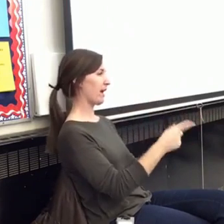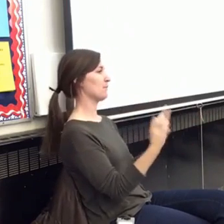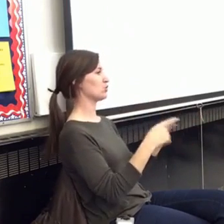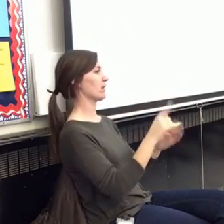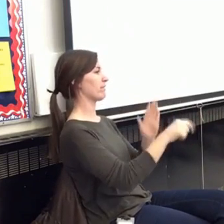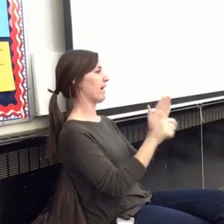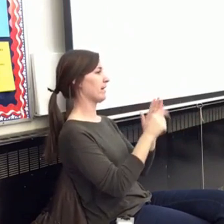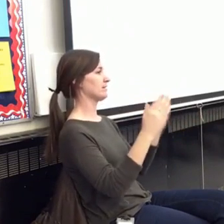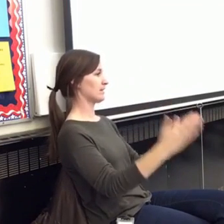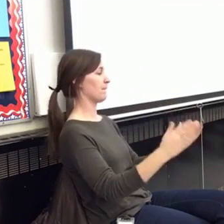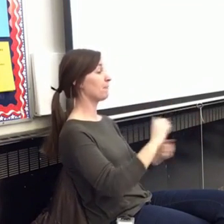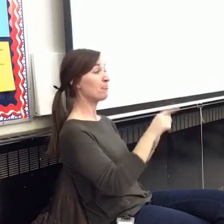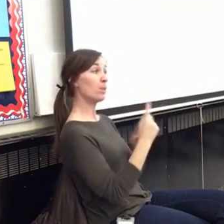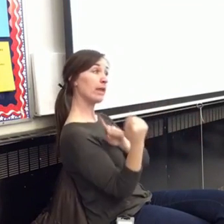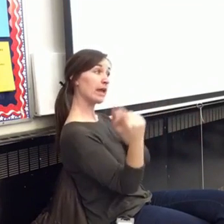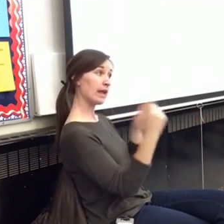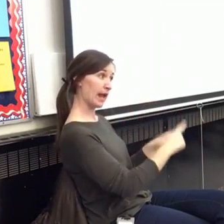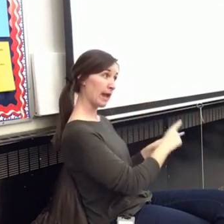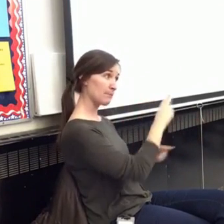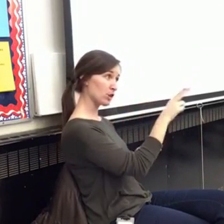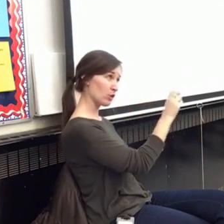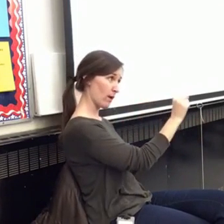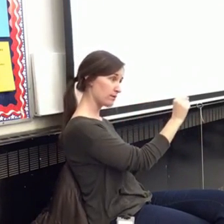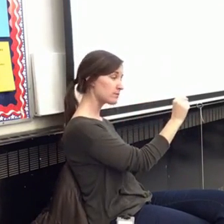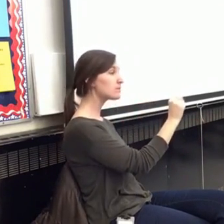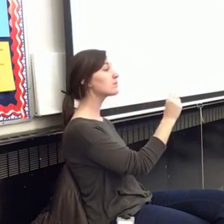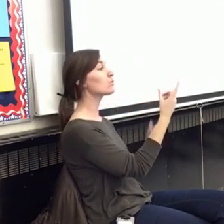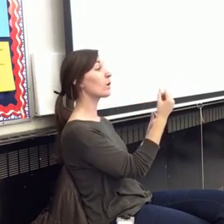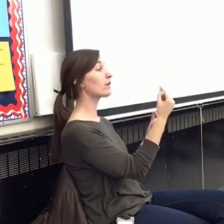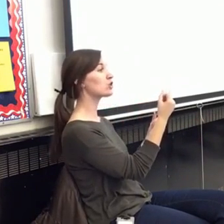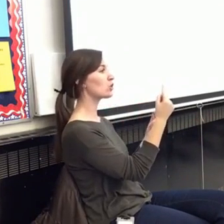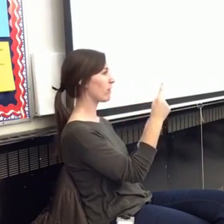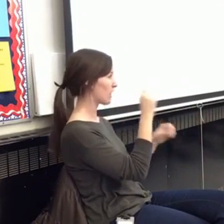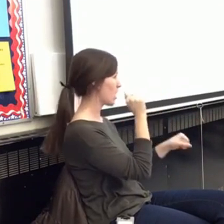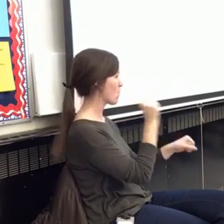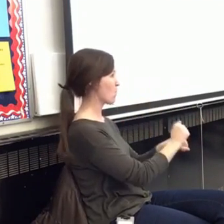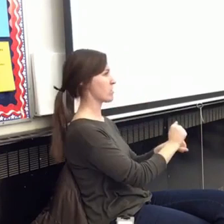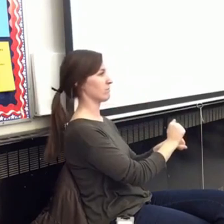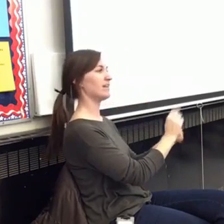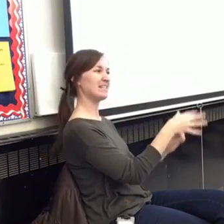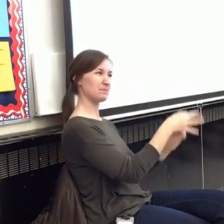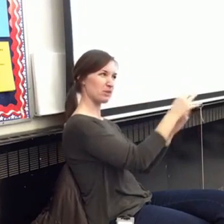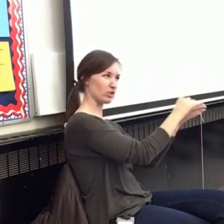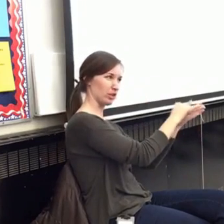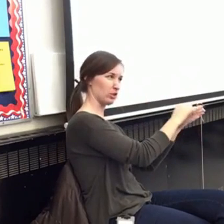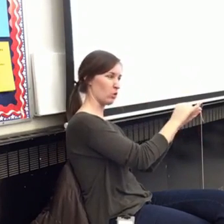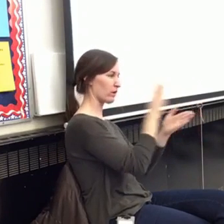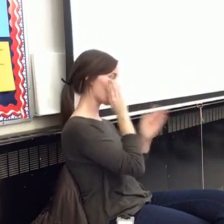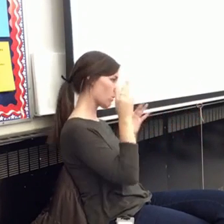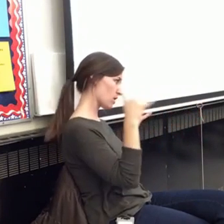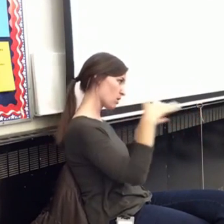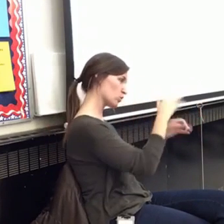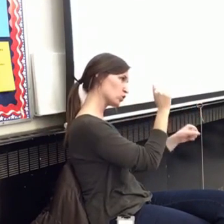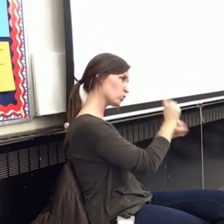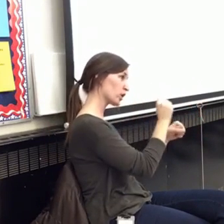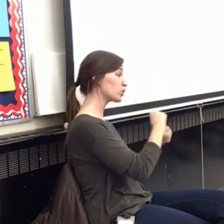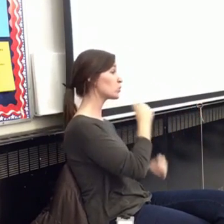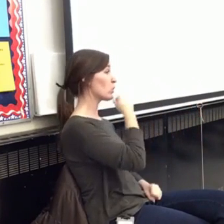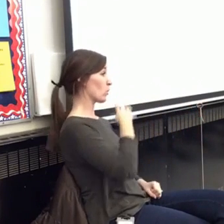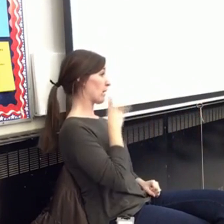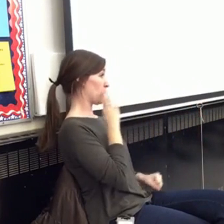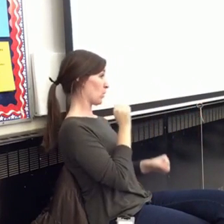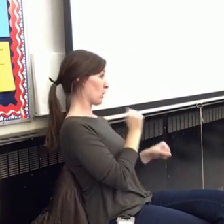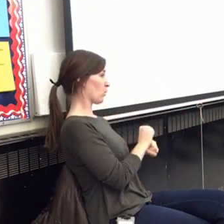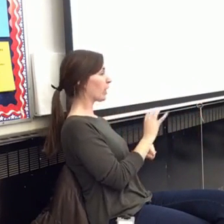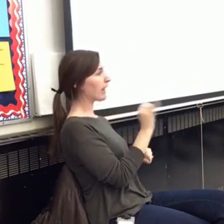Now, as they came to the United States, though, they are going to go to work, especially in New York. Now, the women are going to go to work as positions